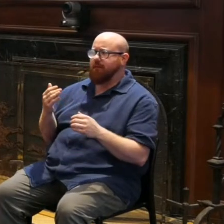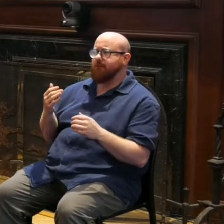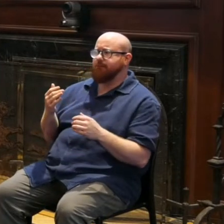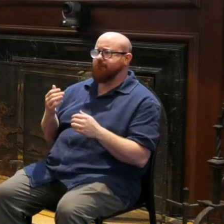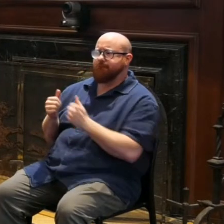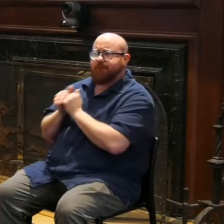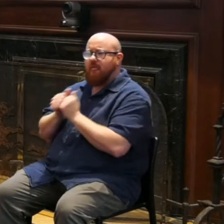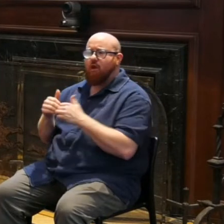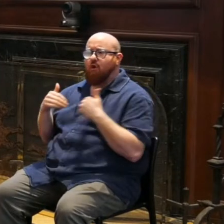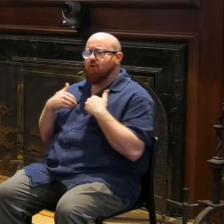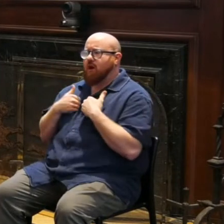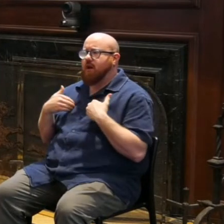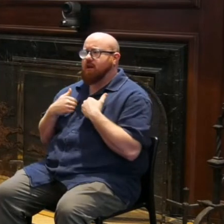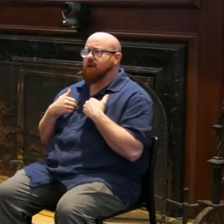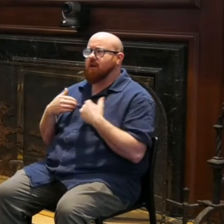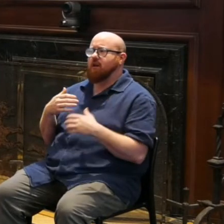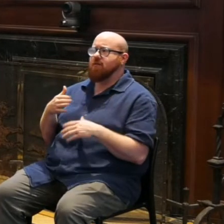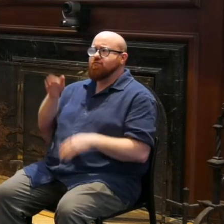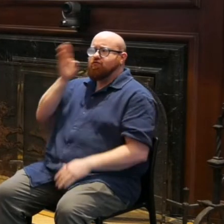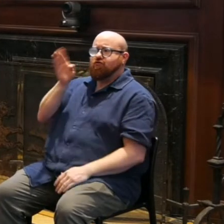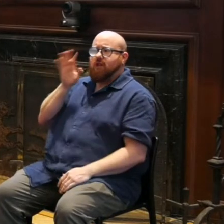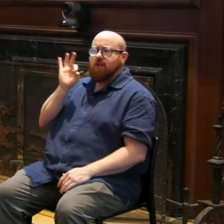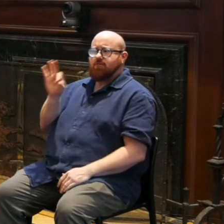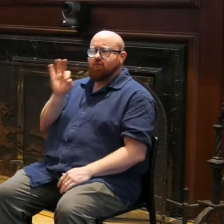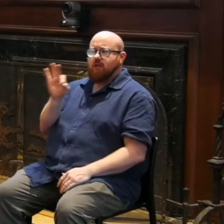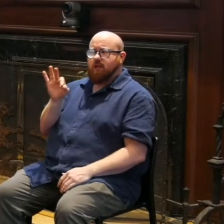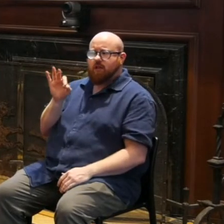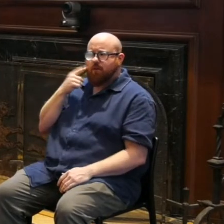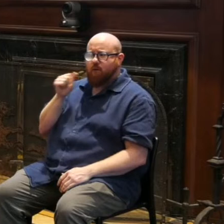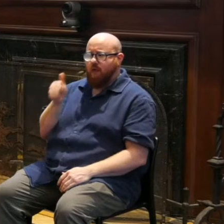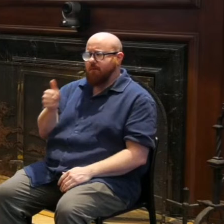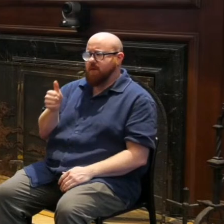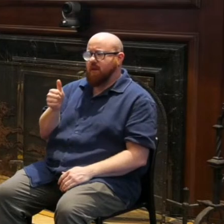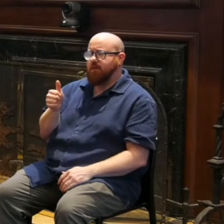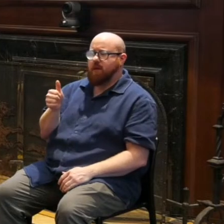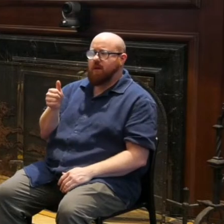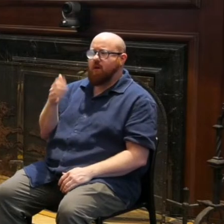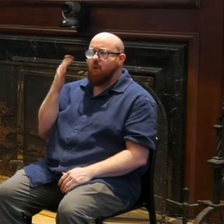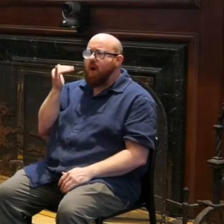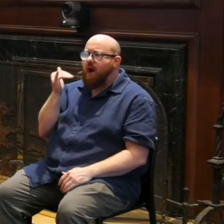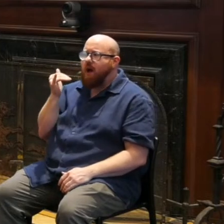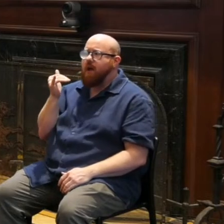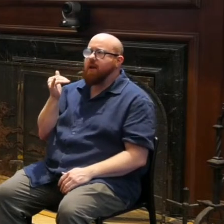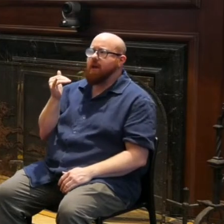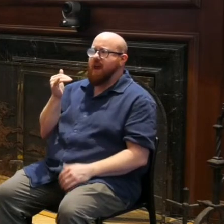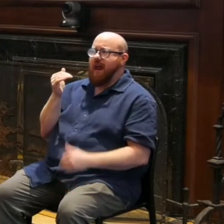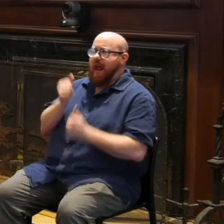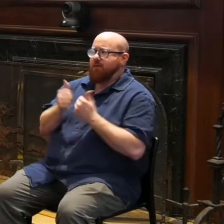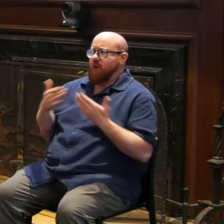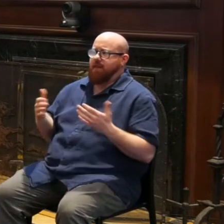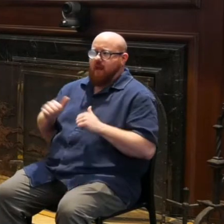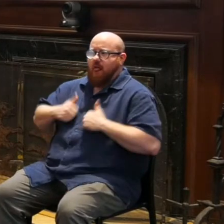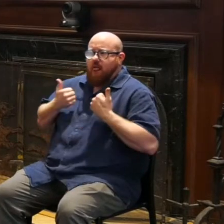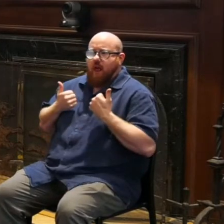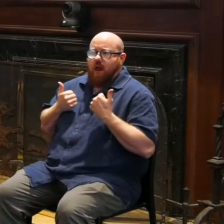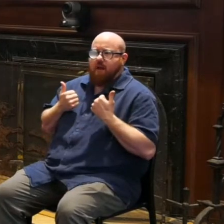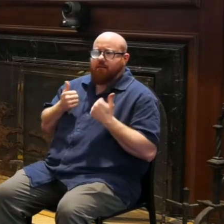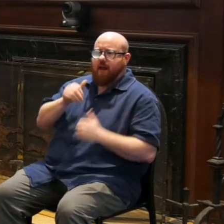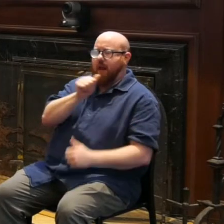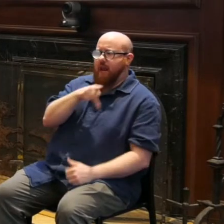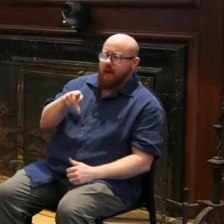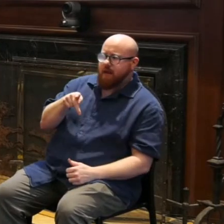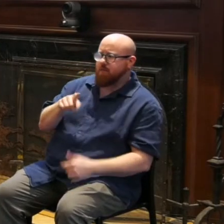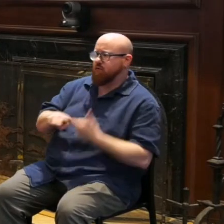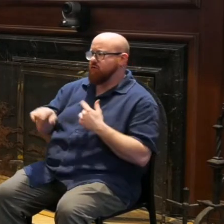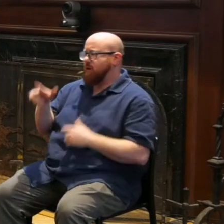idiom, all that is for the fathomless fact of being? Might not every living thing, from ape to insect and sequoia to